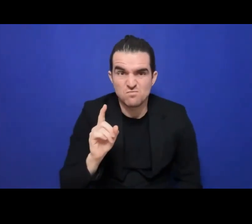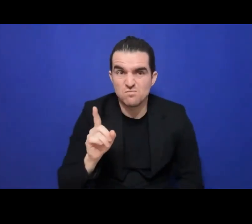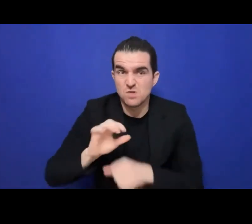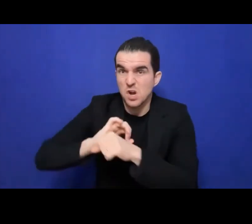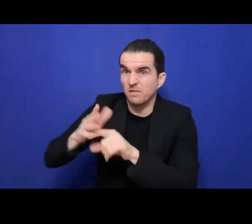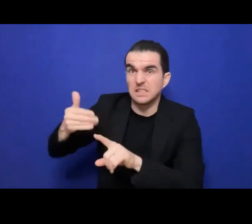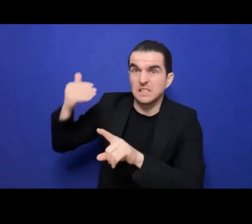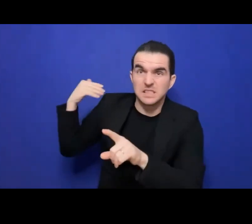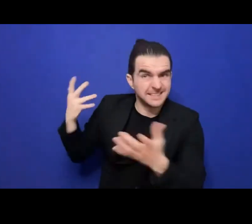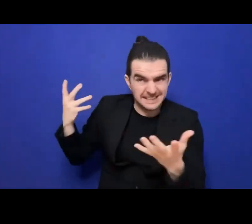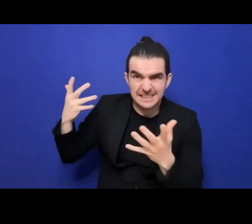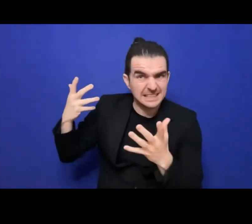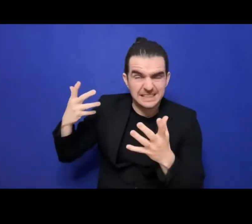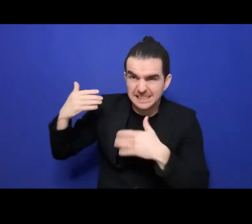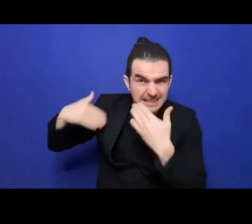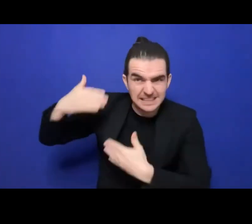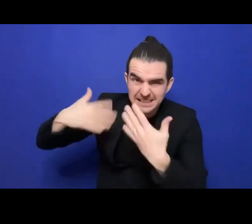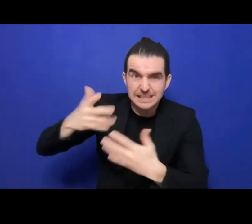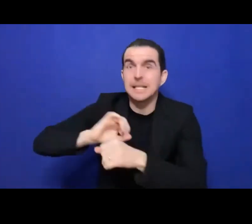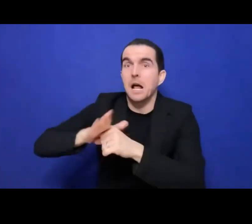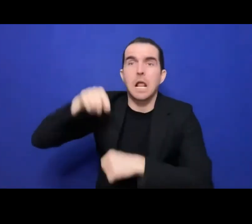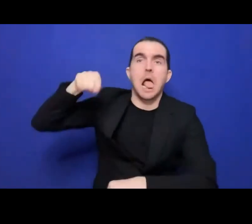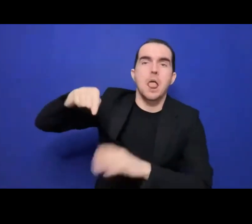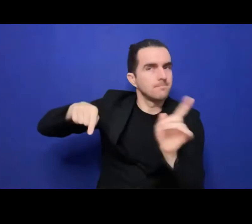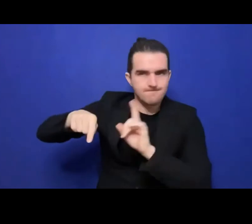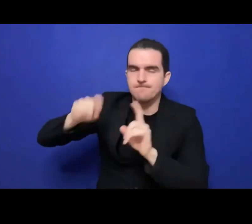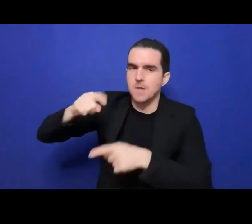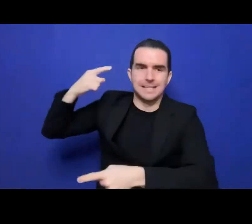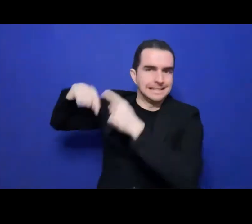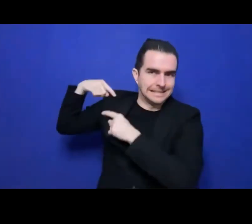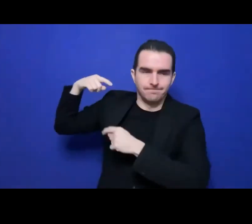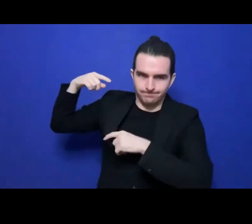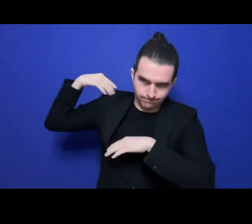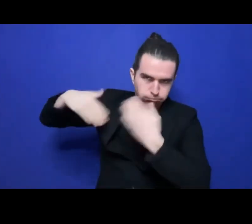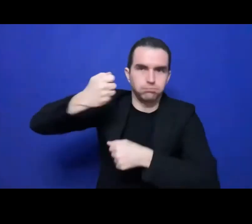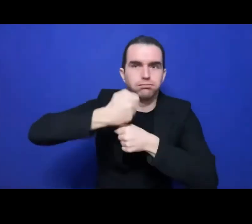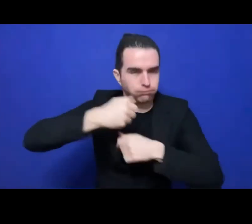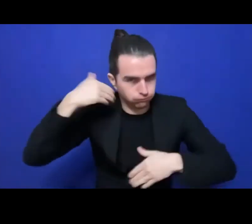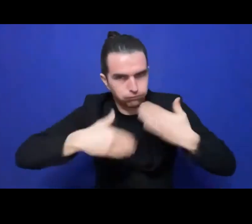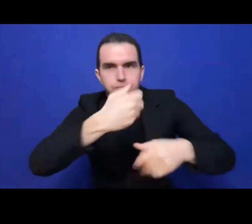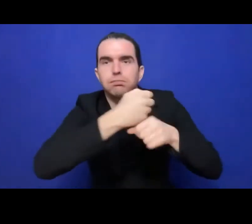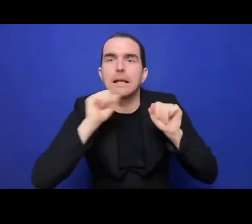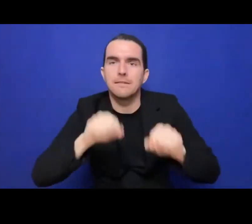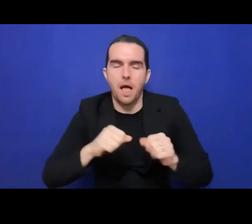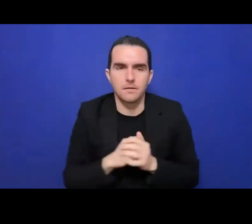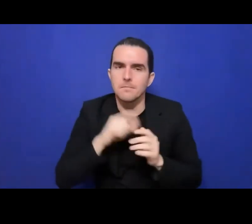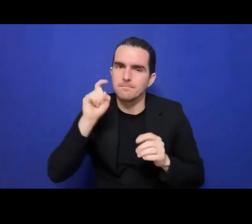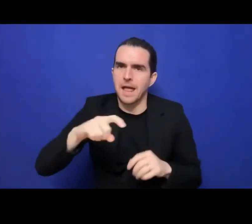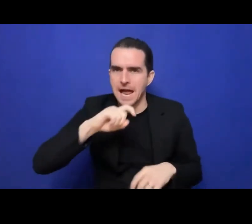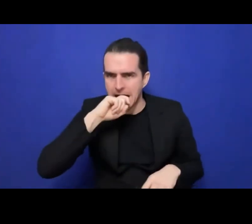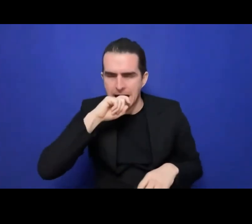need resilient and equitable health systems focused on providing quality primary health